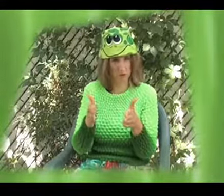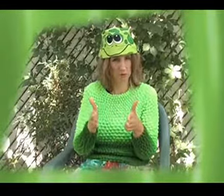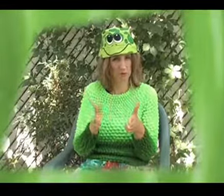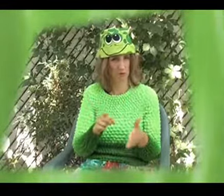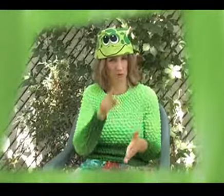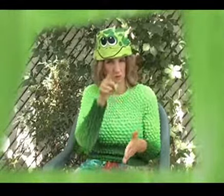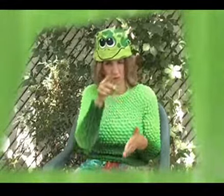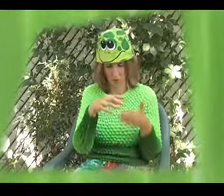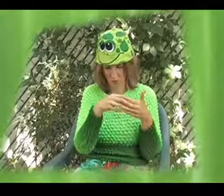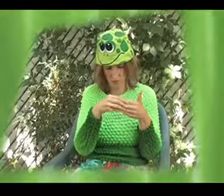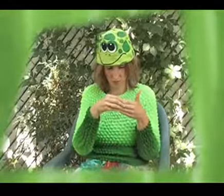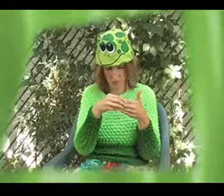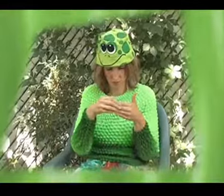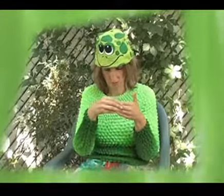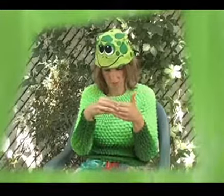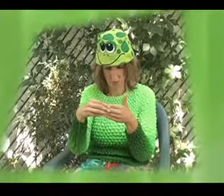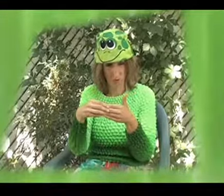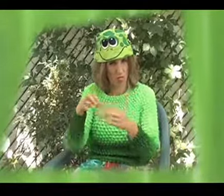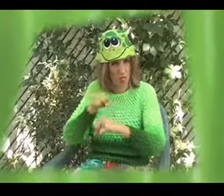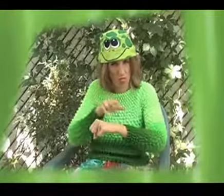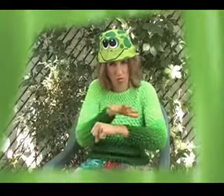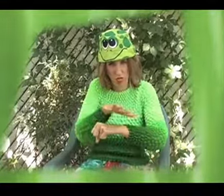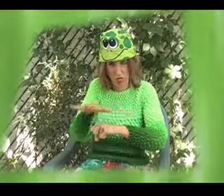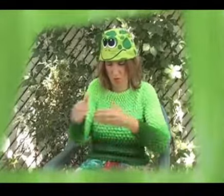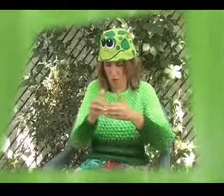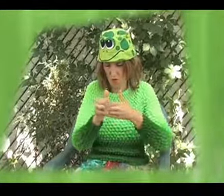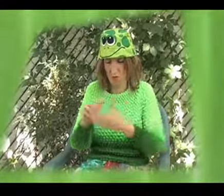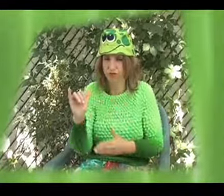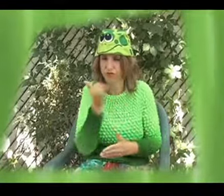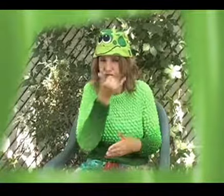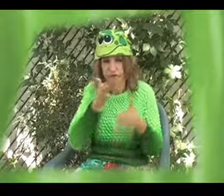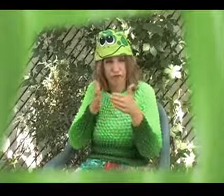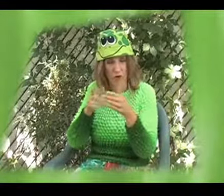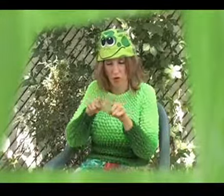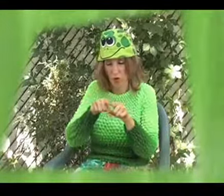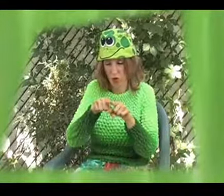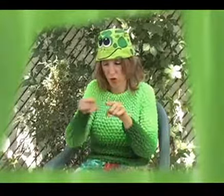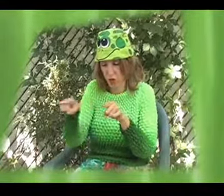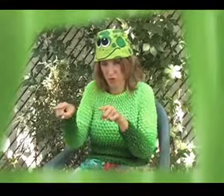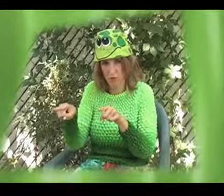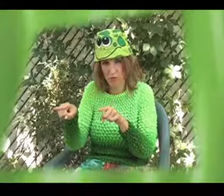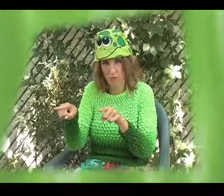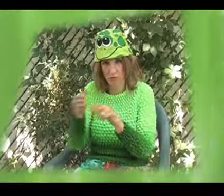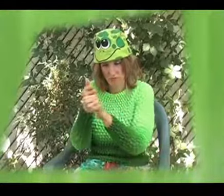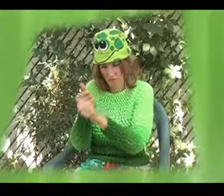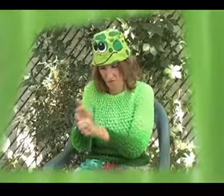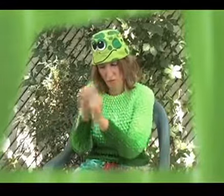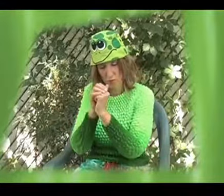you were led astray. You were influenced in the wrong way, and you went off track to follow